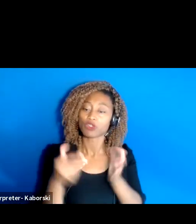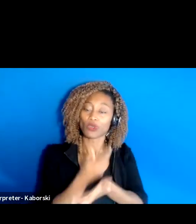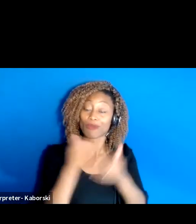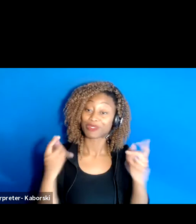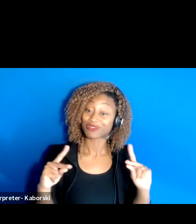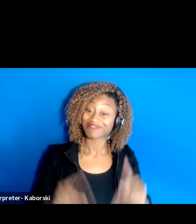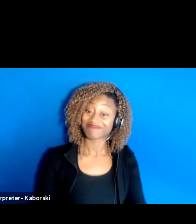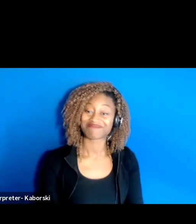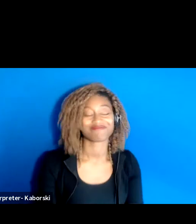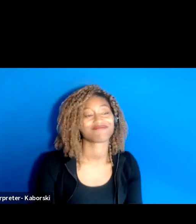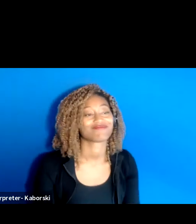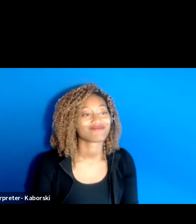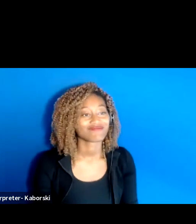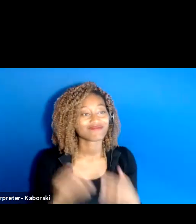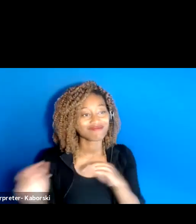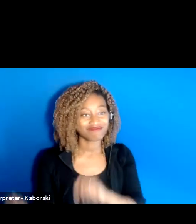Next slide.